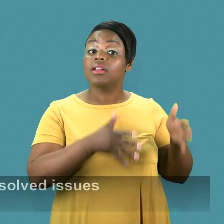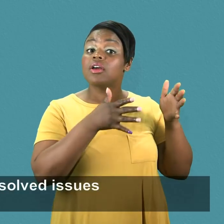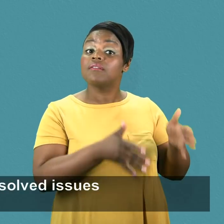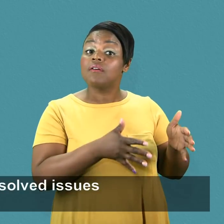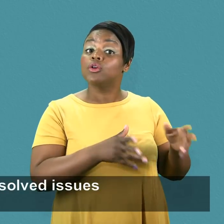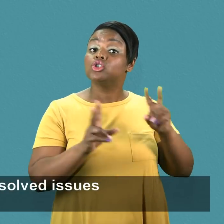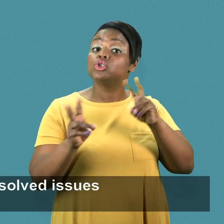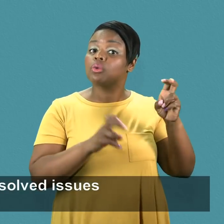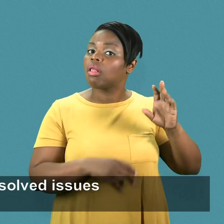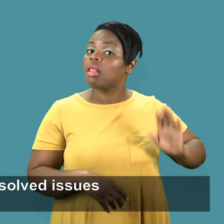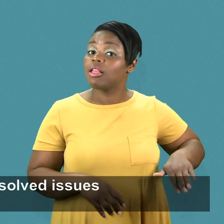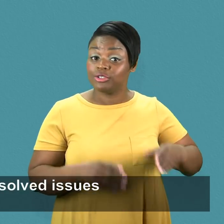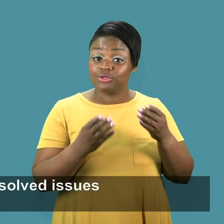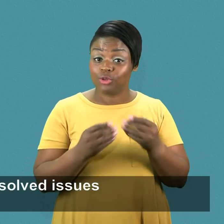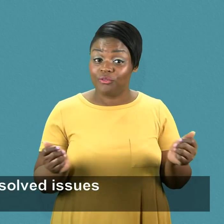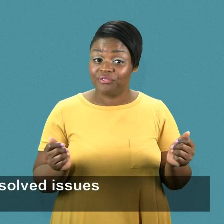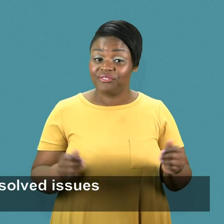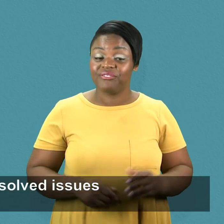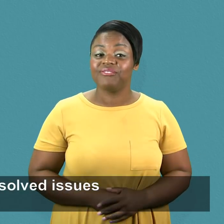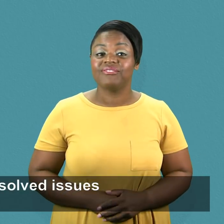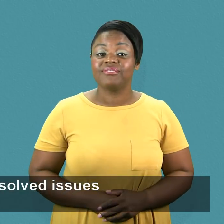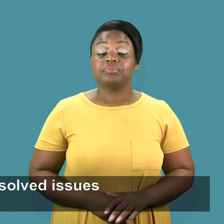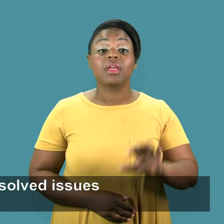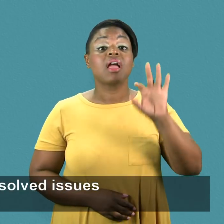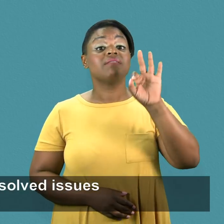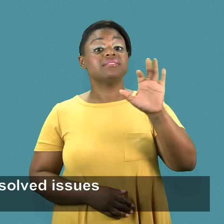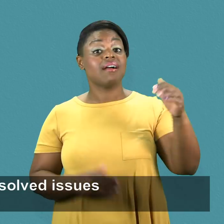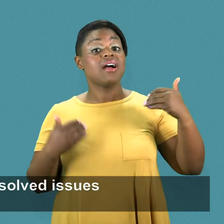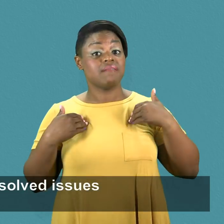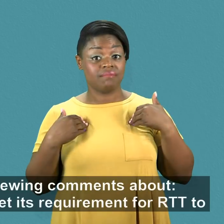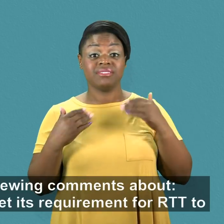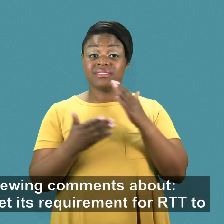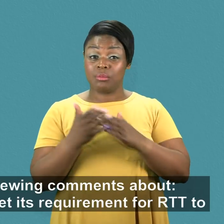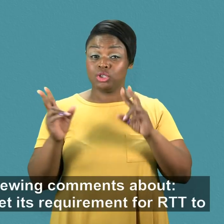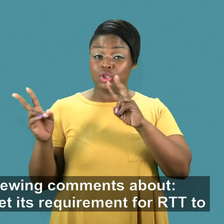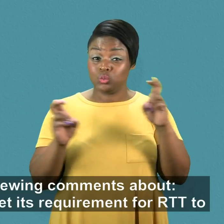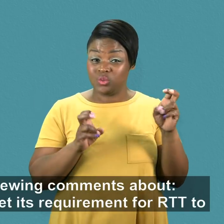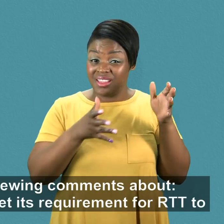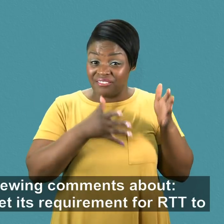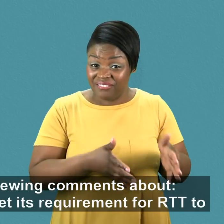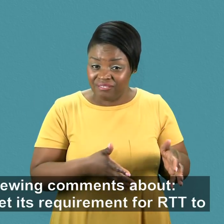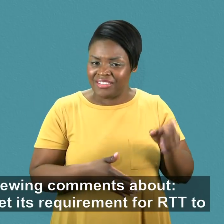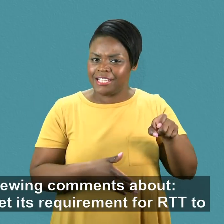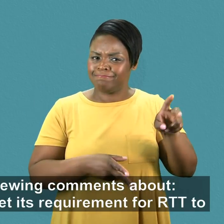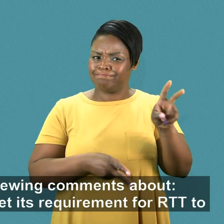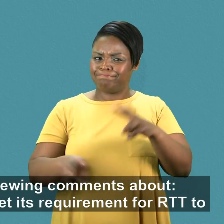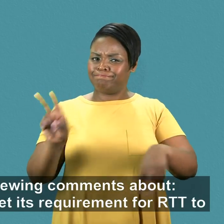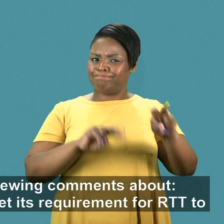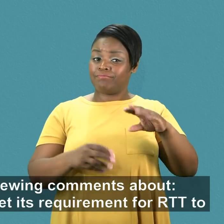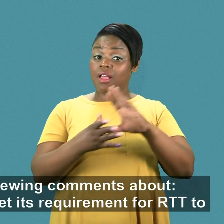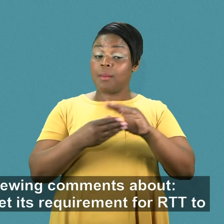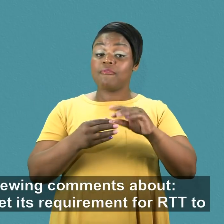Unresolved issues The FCC is reviewing comments about